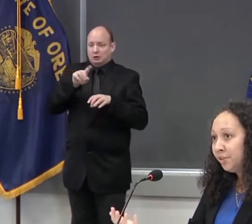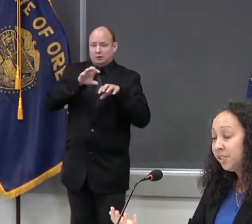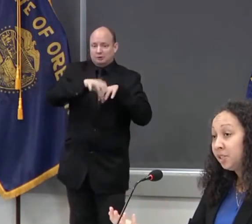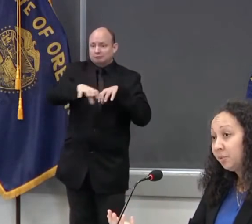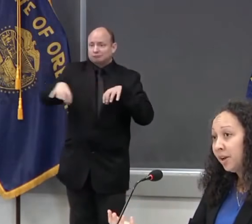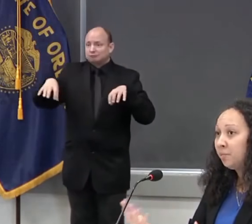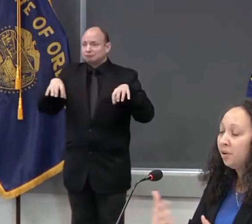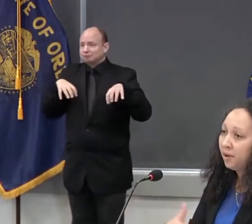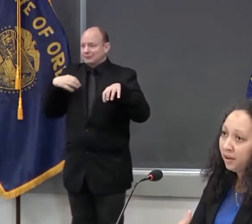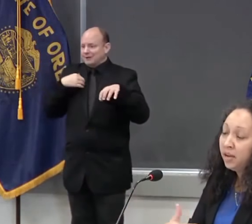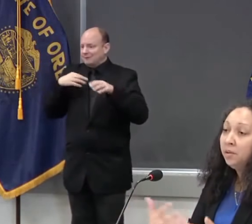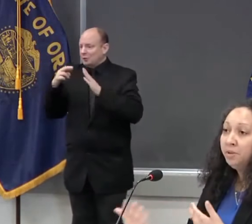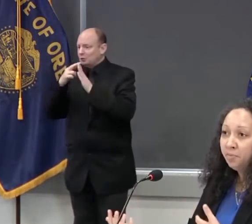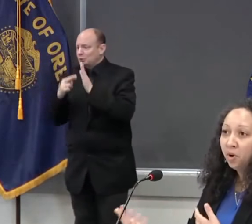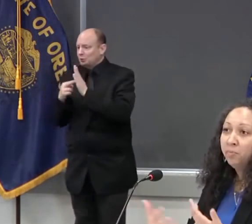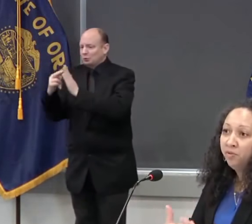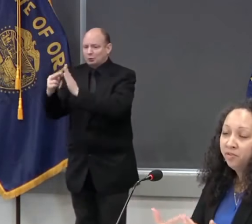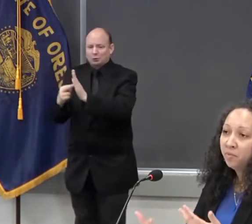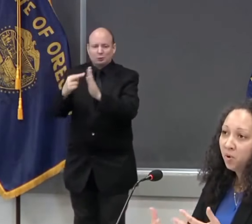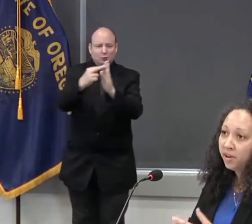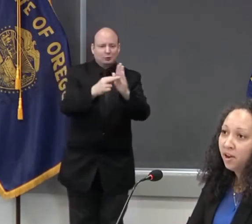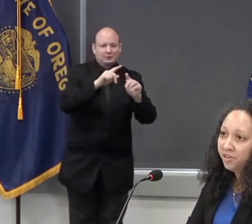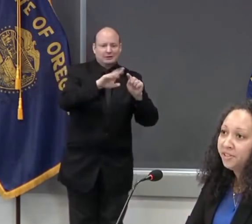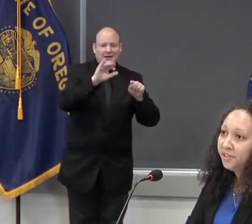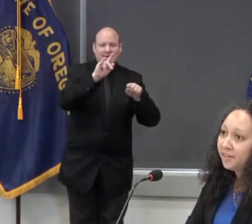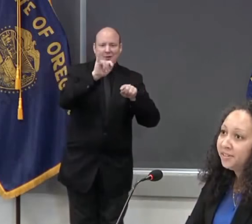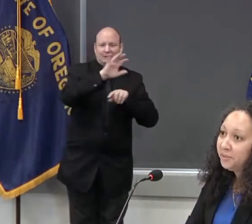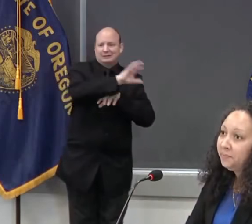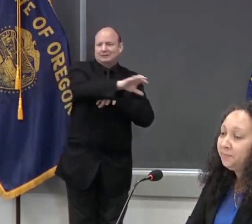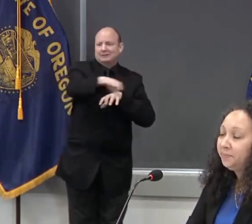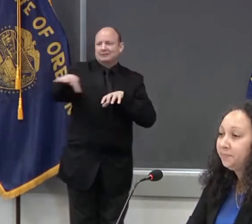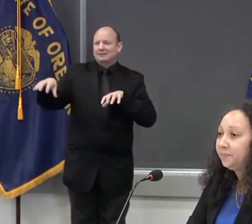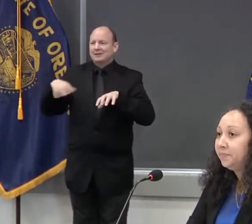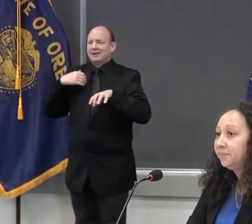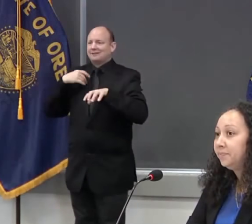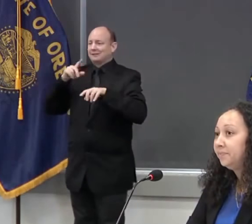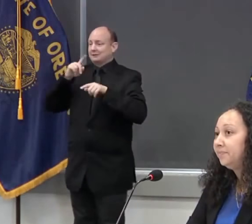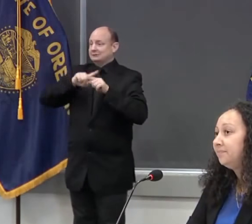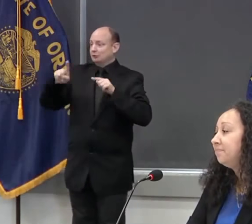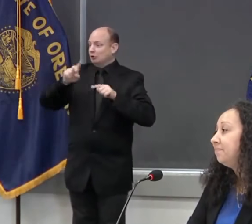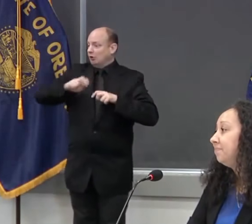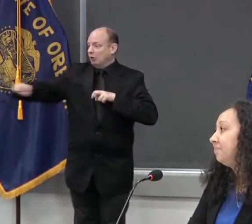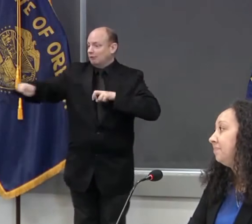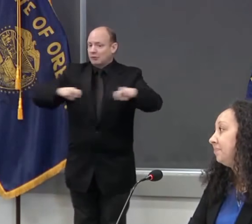see an increase in spread, whereby people are moving from one county to the next.